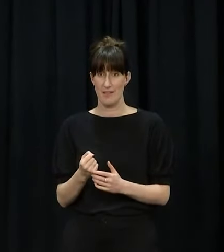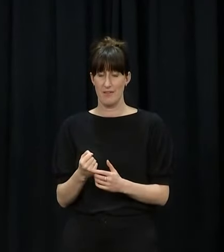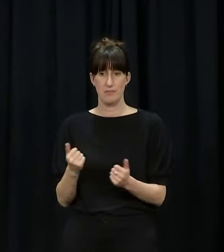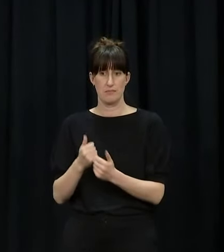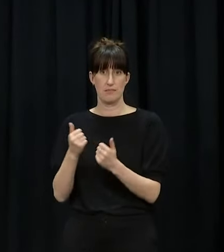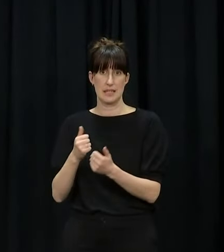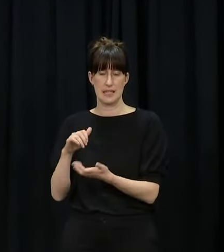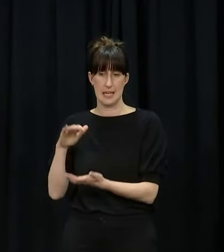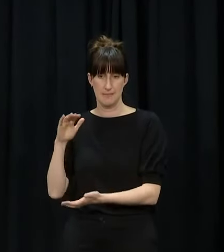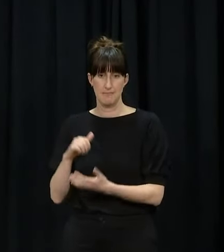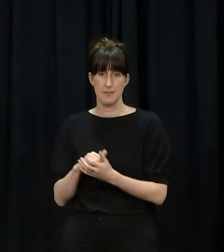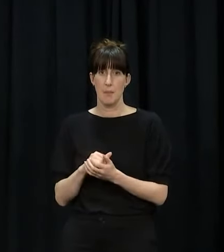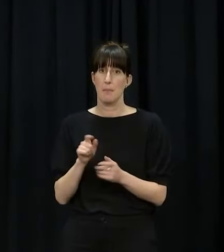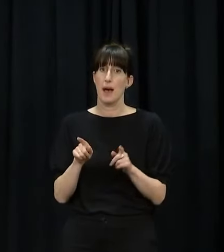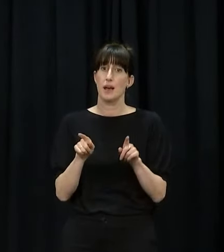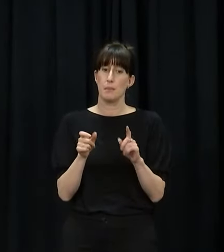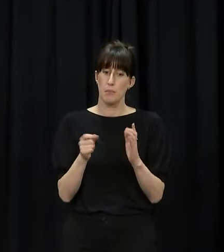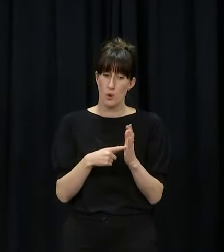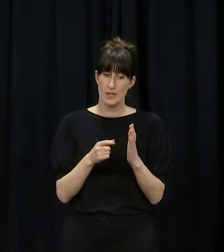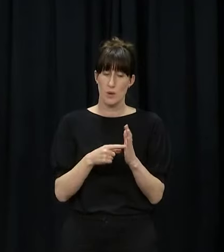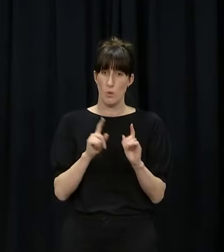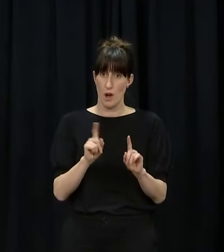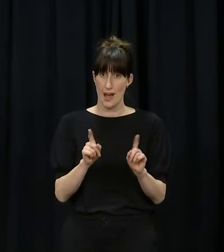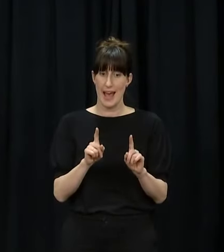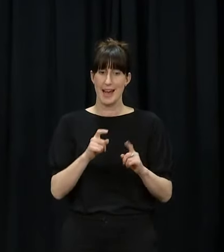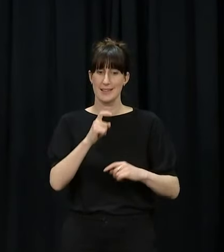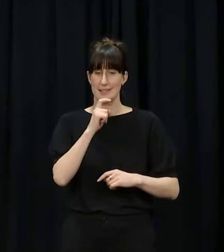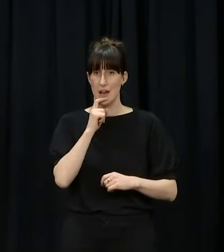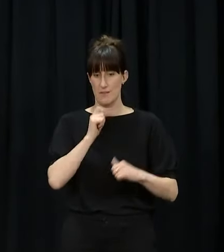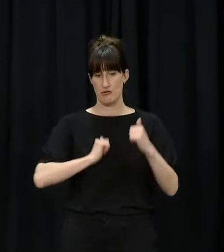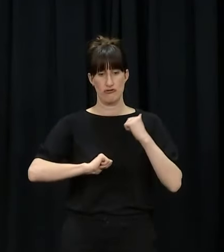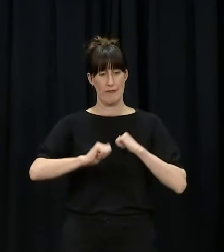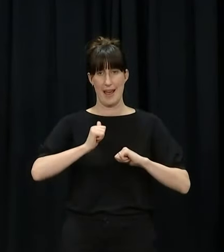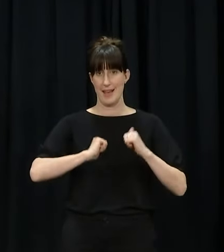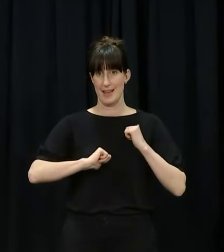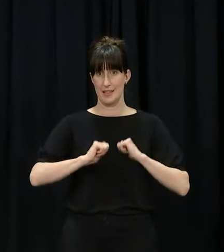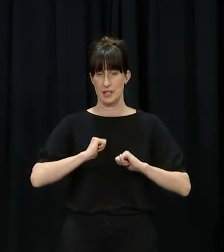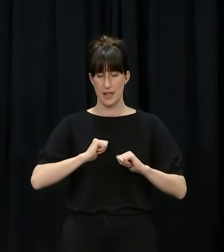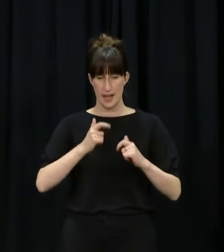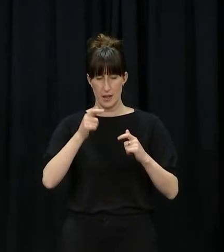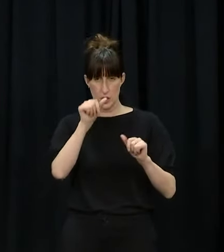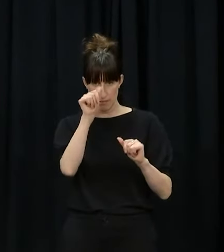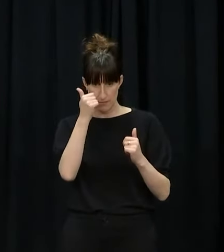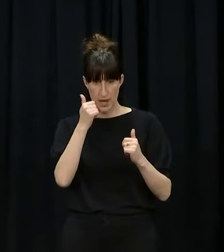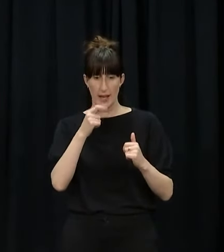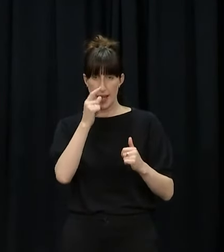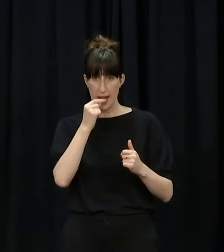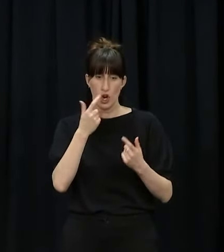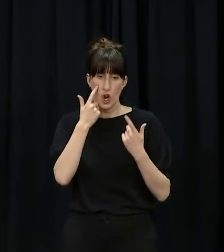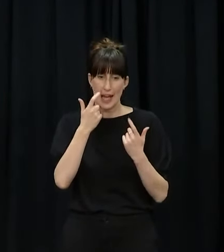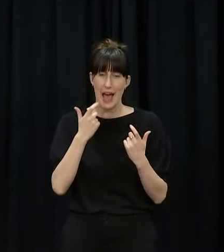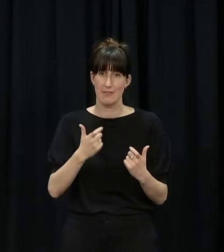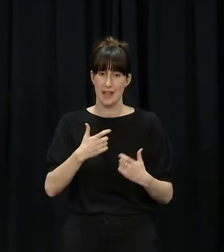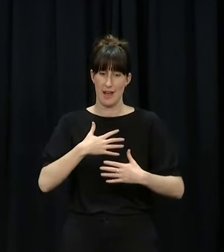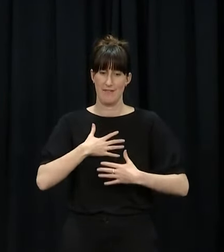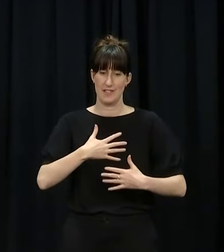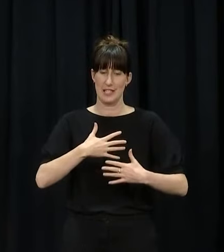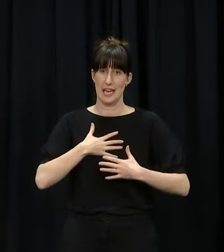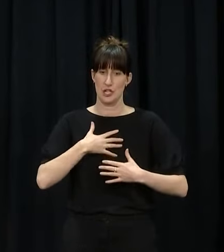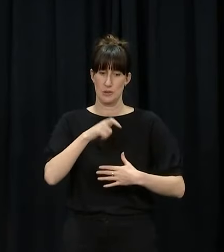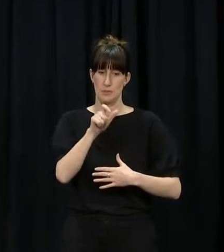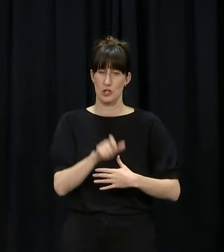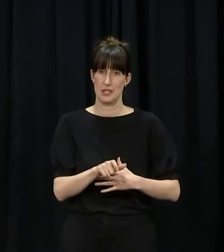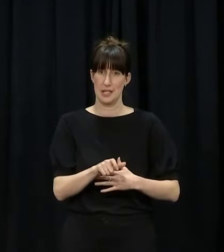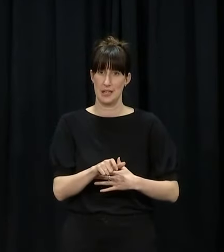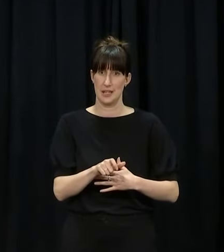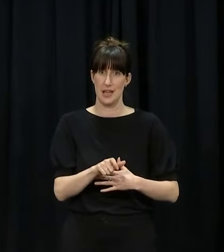importantly, they have trained and maintained the training of staff who can look after a ventilated person, not necessarily in an ICU bed,